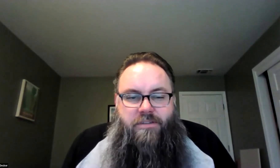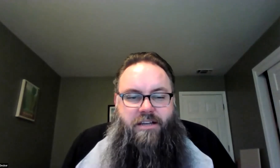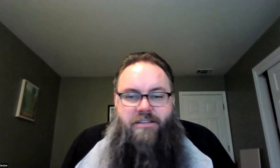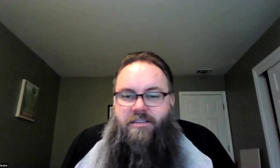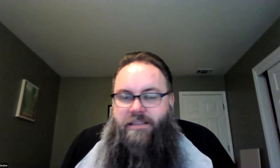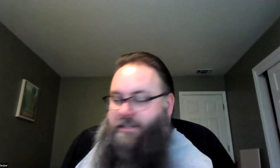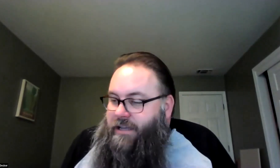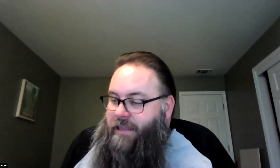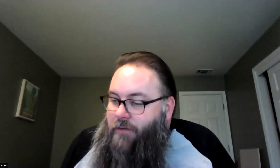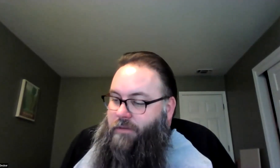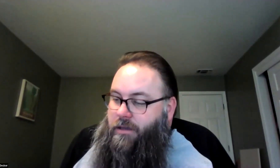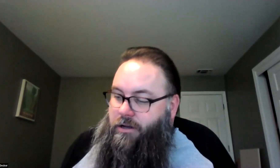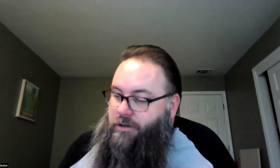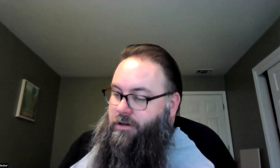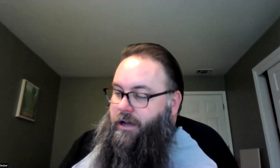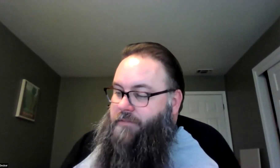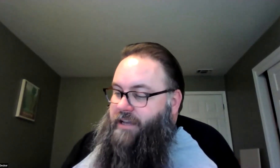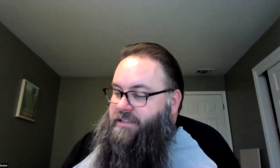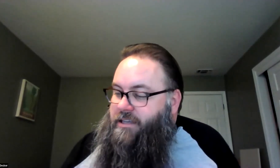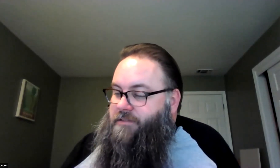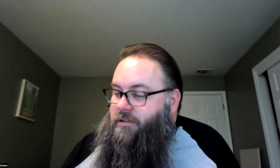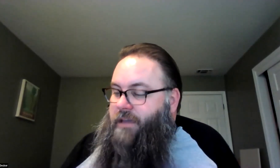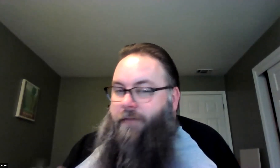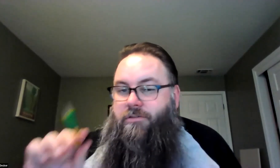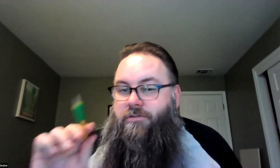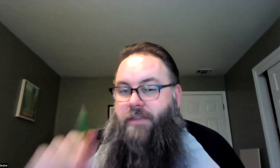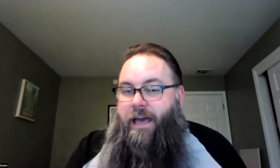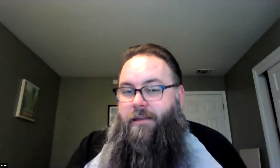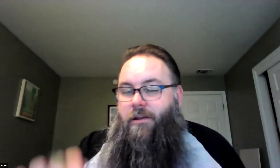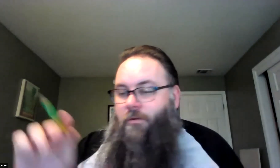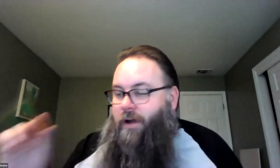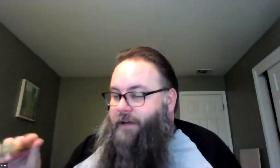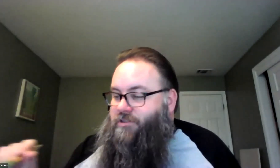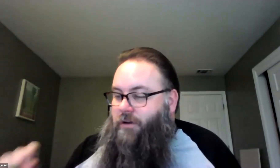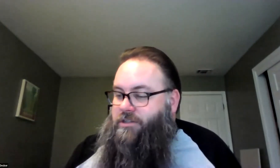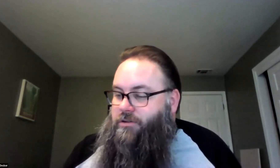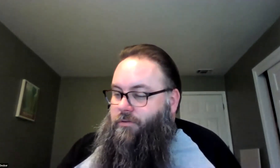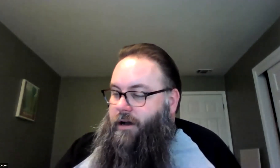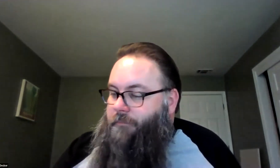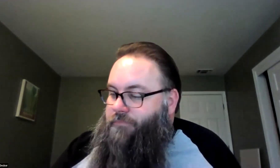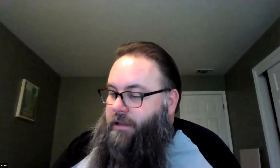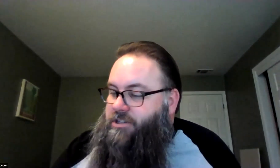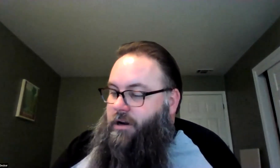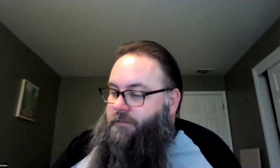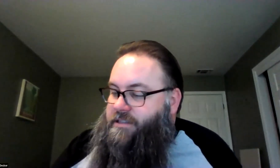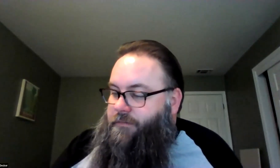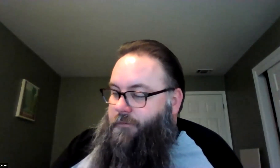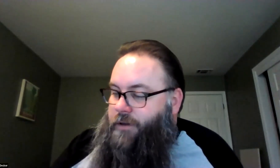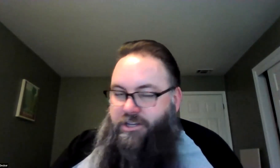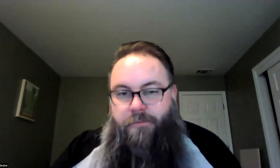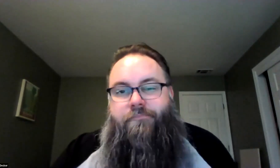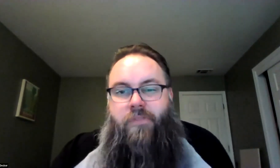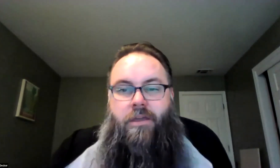did have a couple discussions about that today, that would be a good update to give. So let me have you do that right after I do electronic